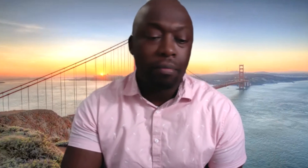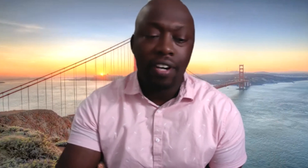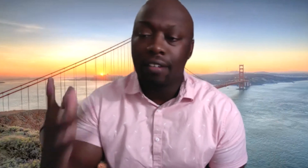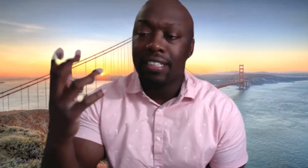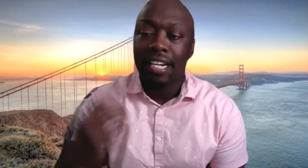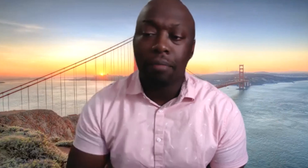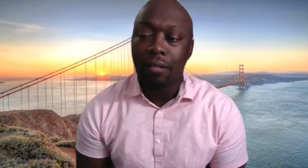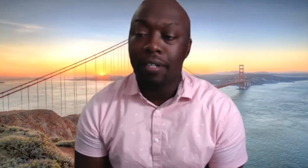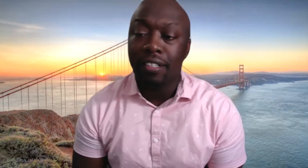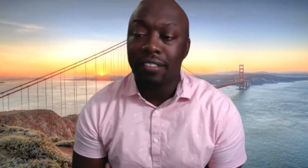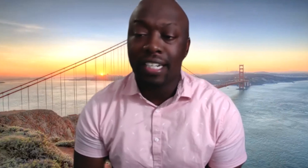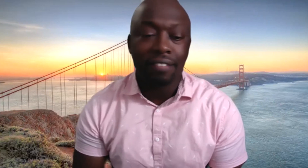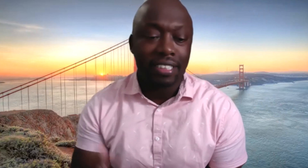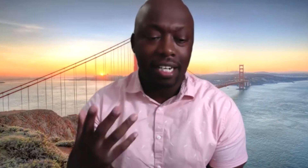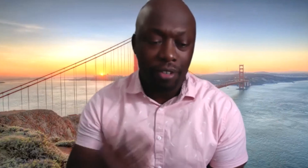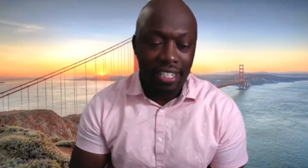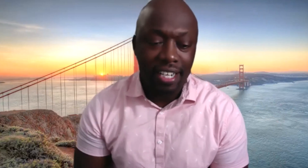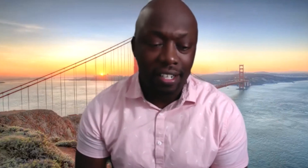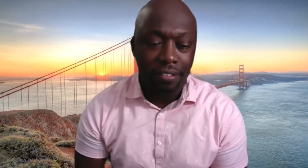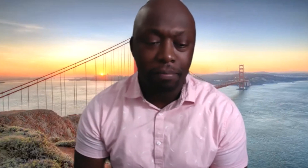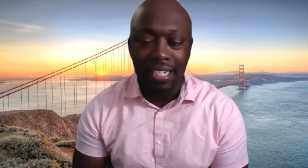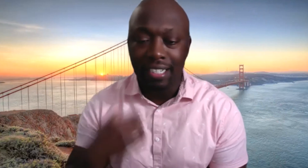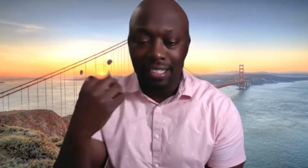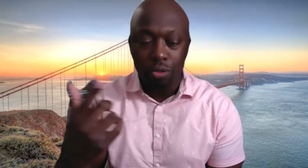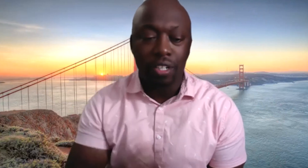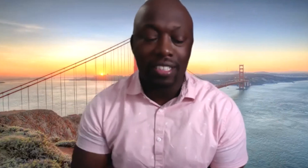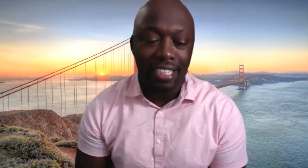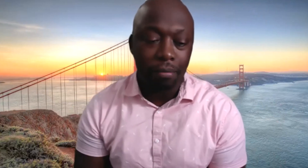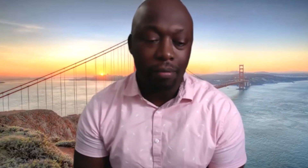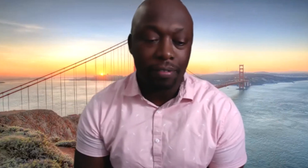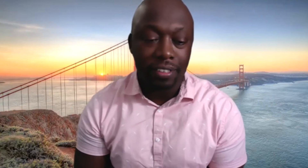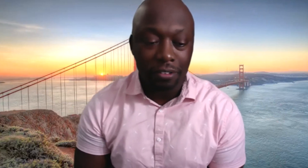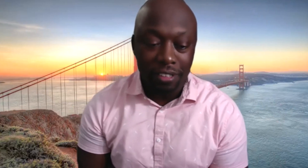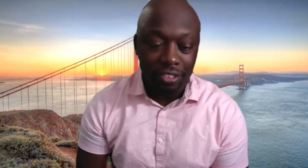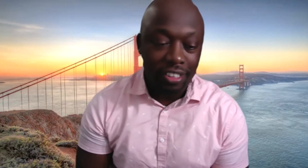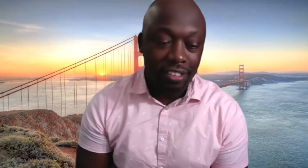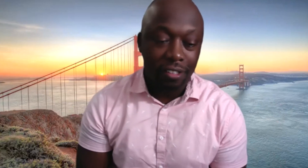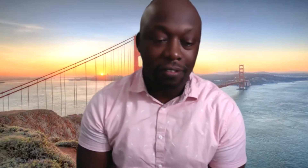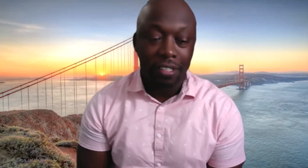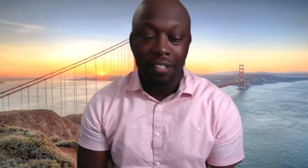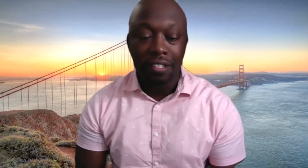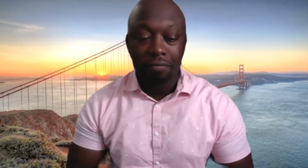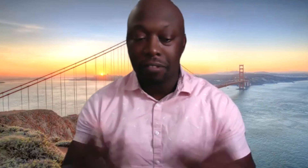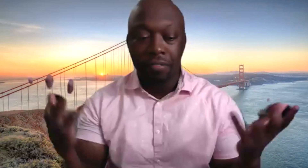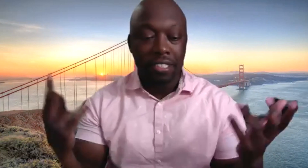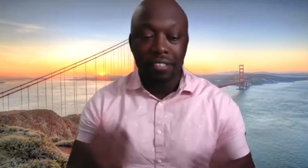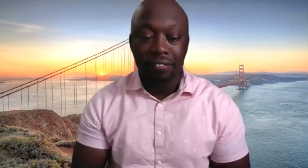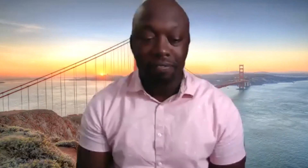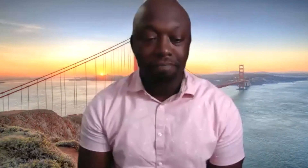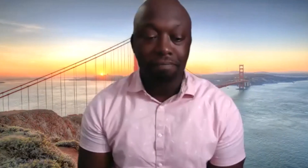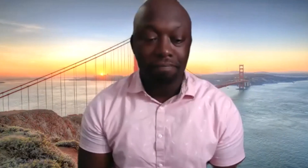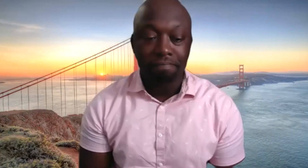And I'm around Santa Barbara. I live in Santa Maria now, but I do work in Santa Barbara for the school district, so feel